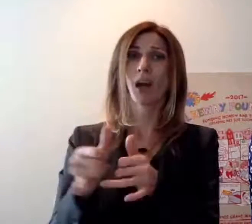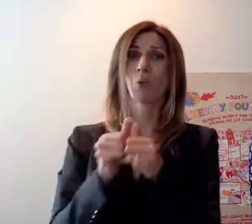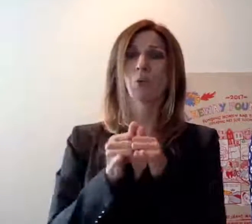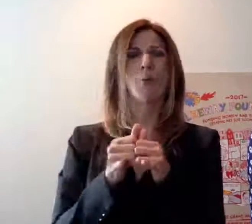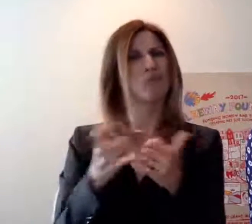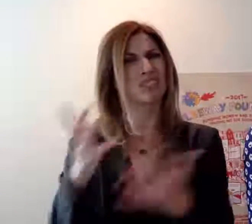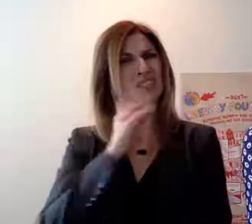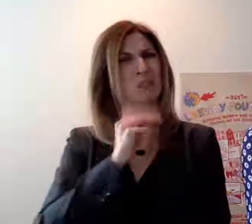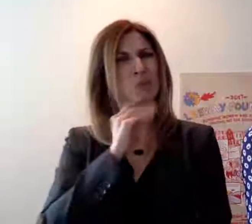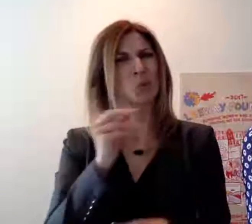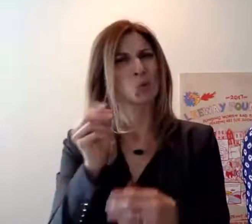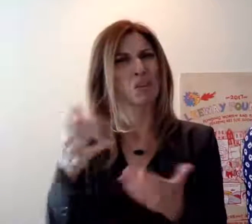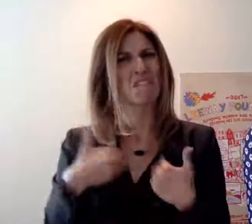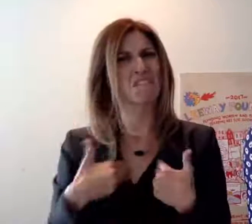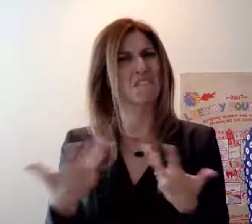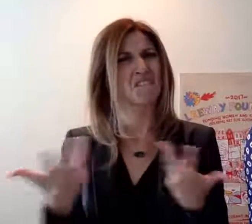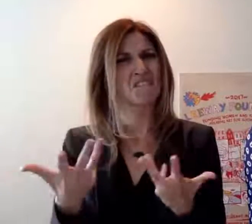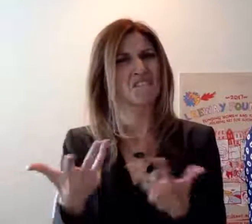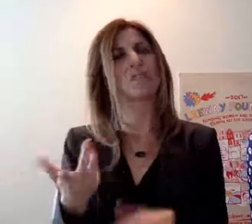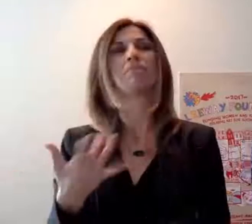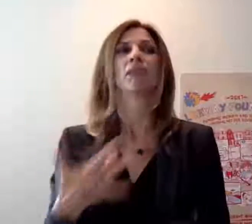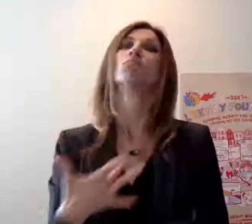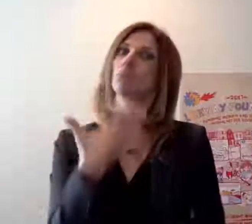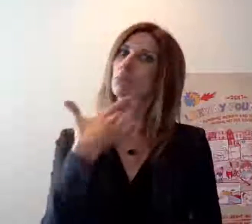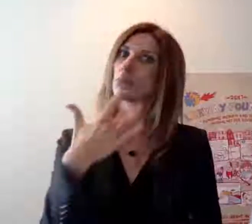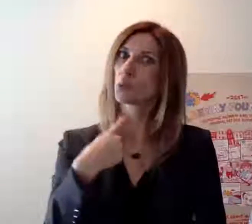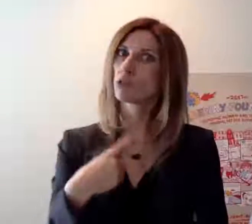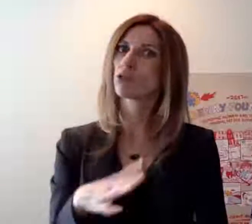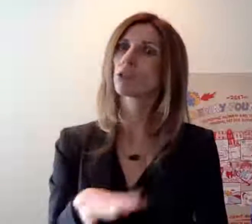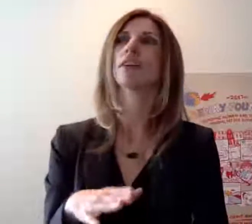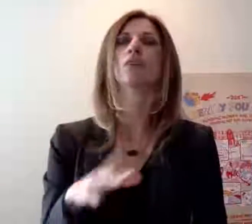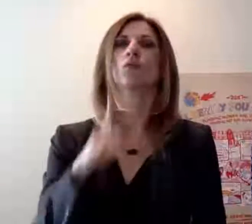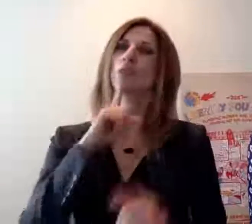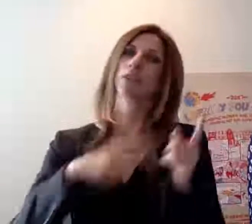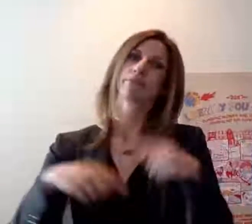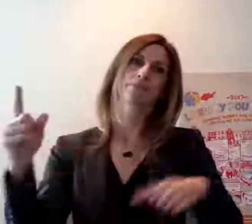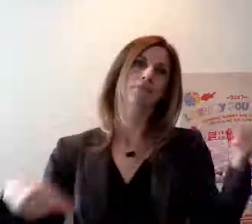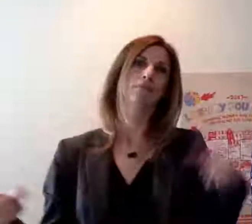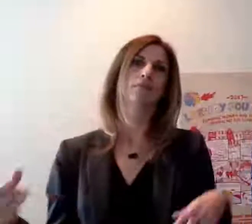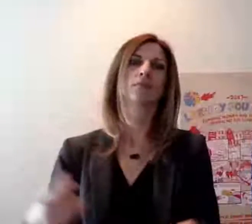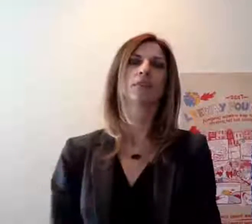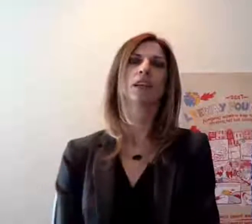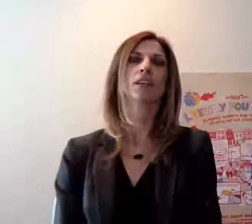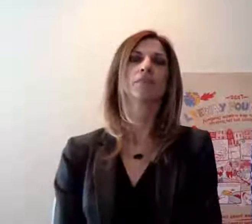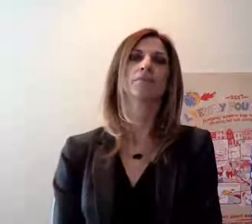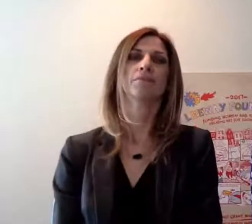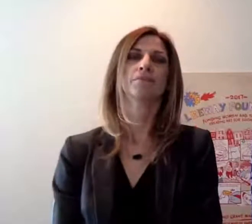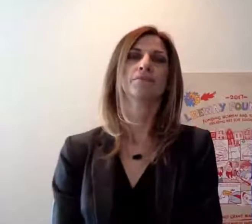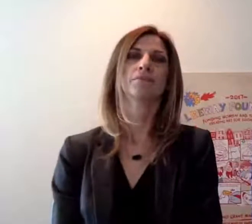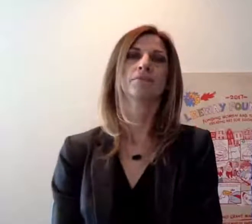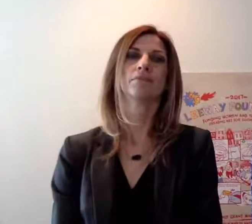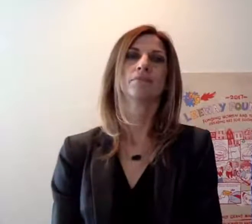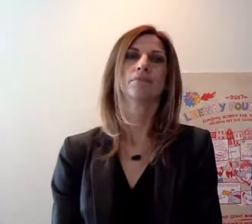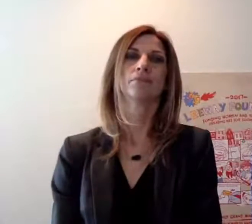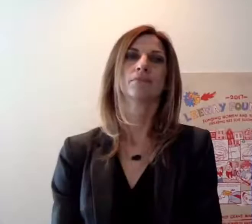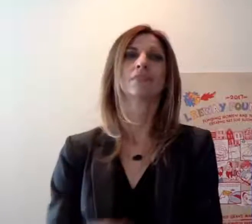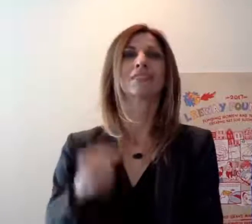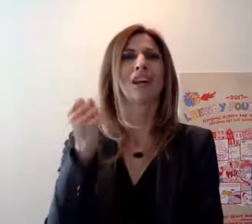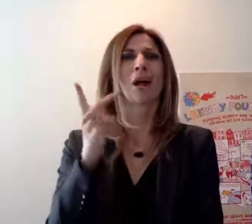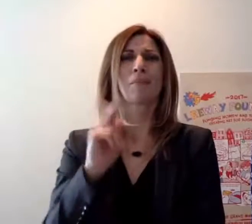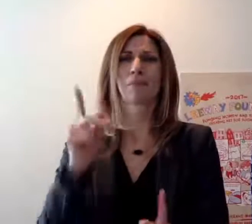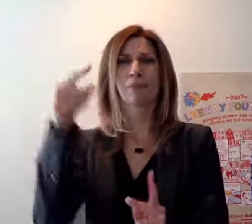Award? And that's a great question. It really varies. There's a misnomer out there that this award is